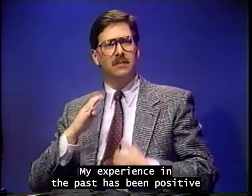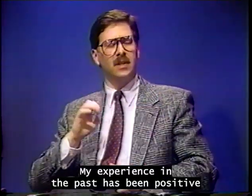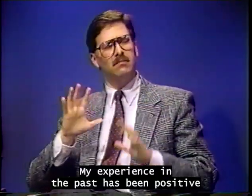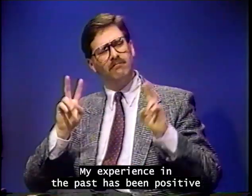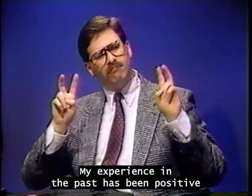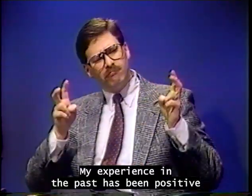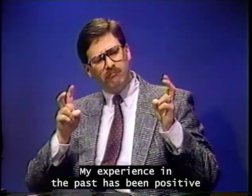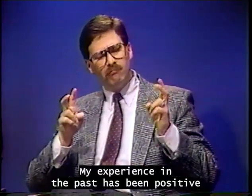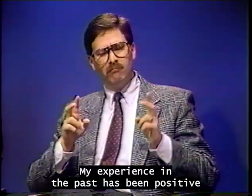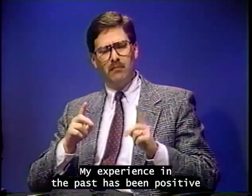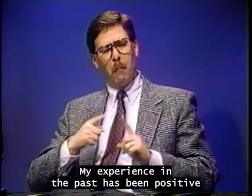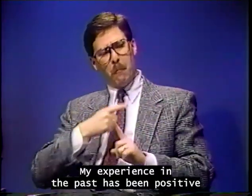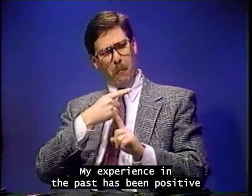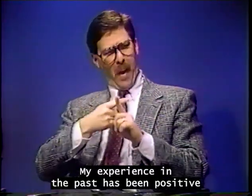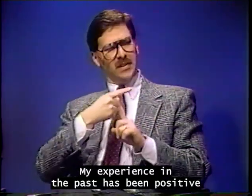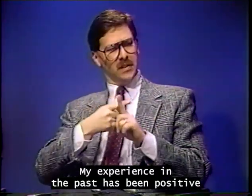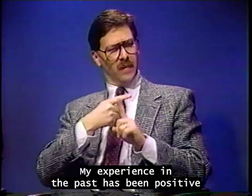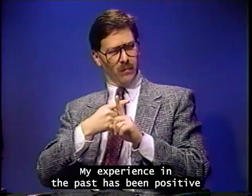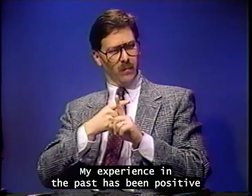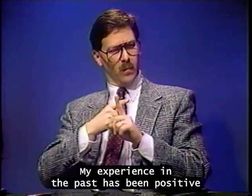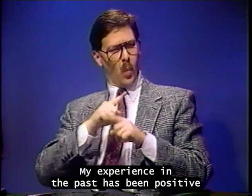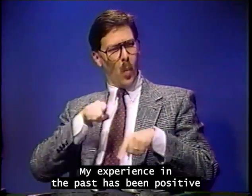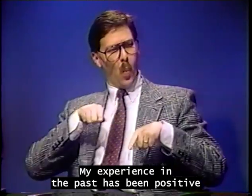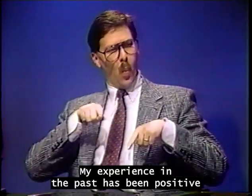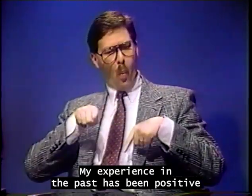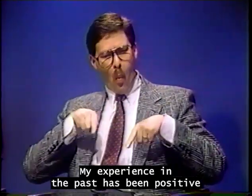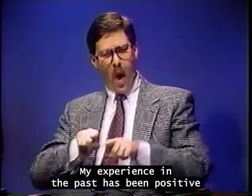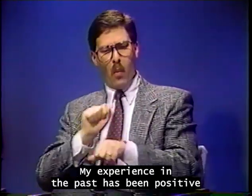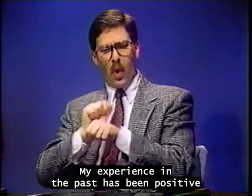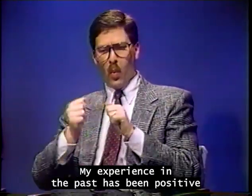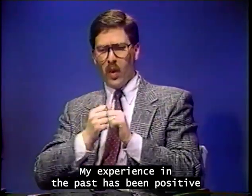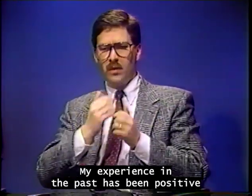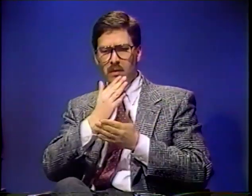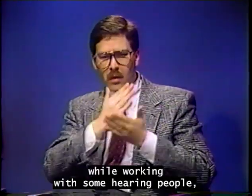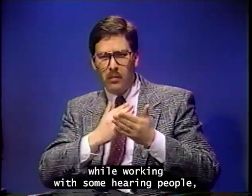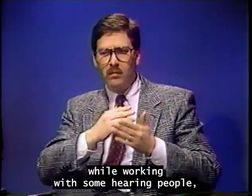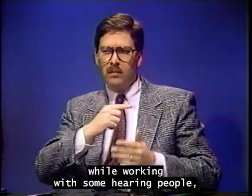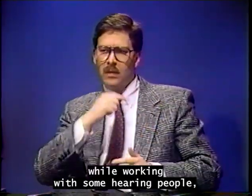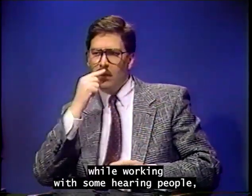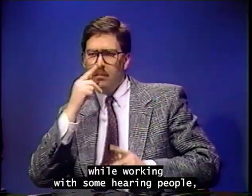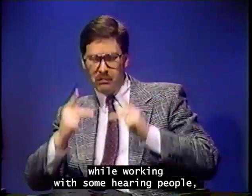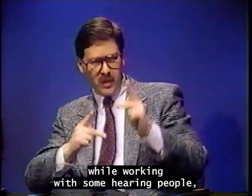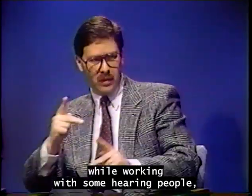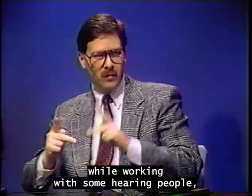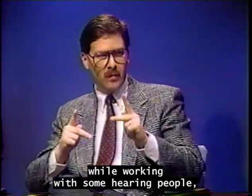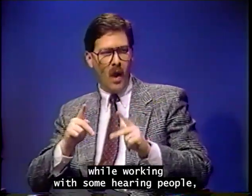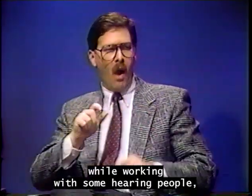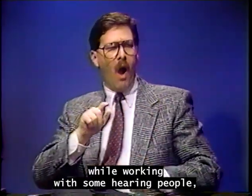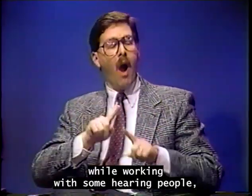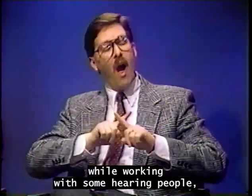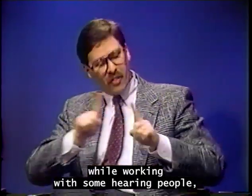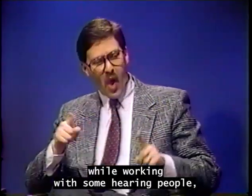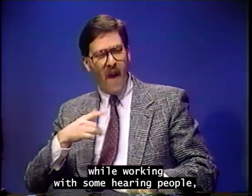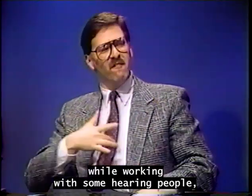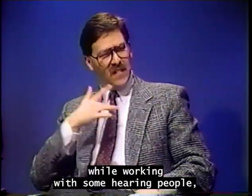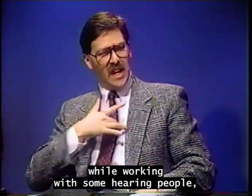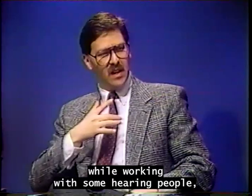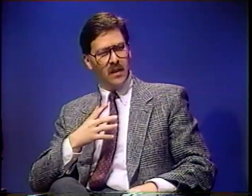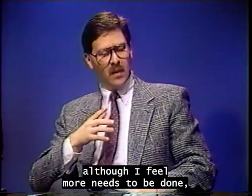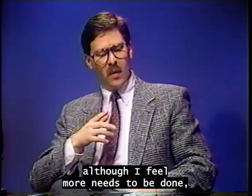My experience in the past has been positive while working with some hearing people. Although